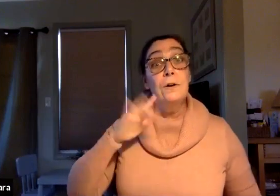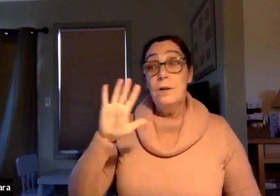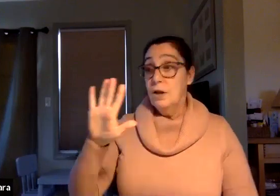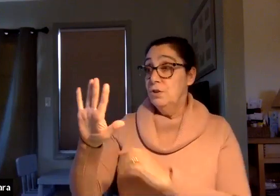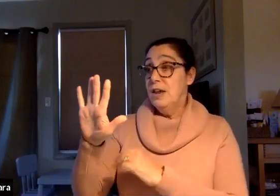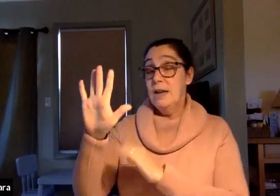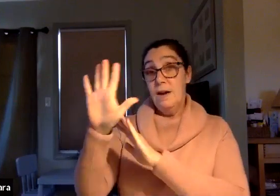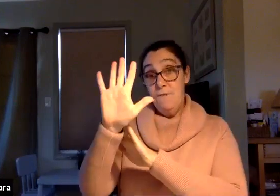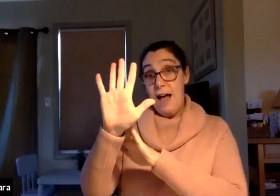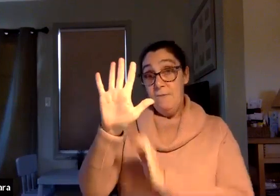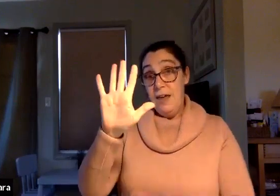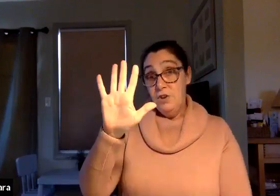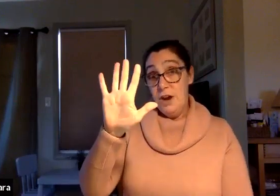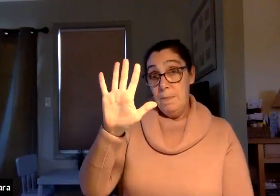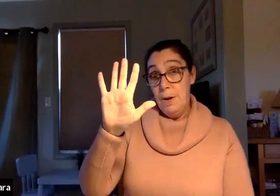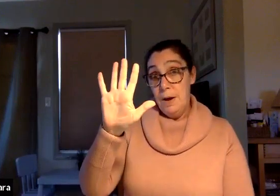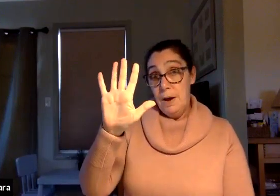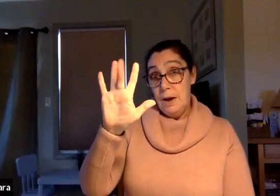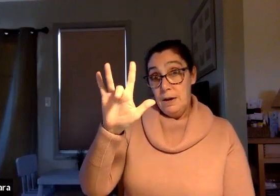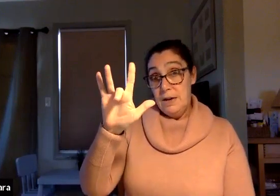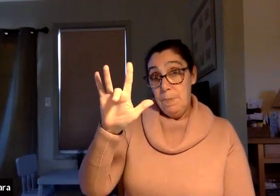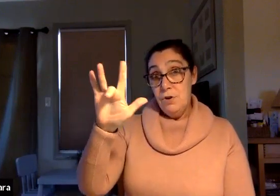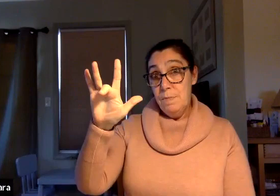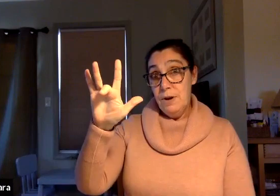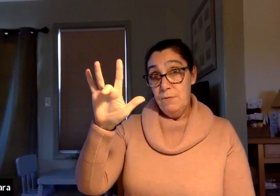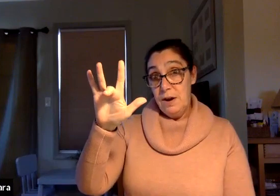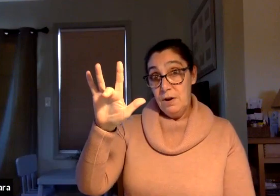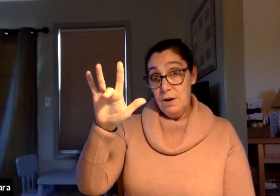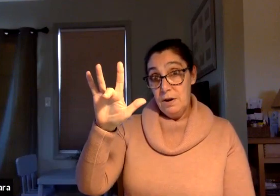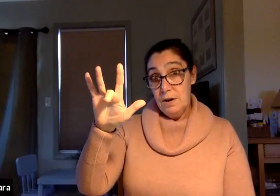feel, you're taking a 5 hand shape, dip in your middle finger,